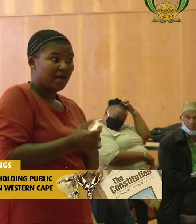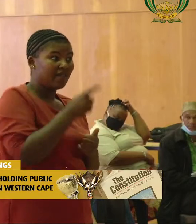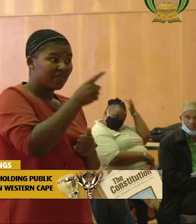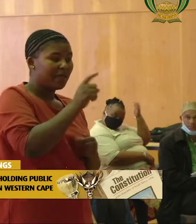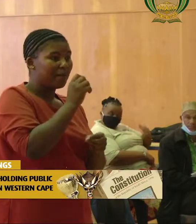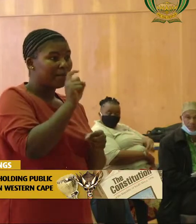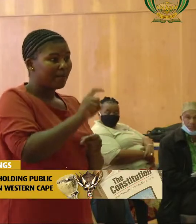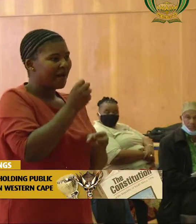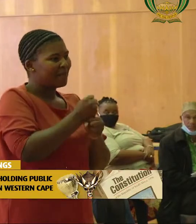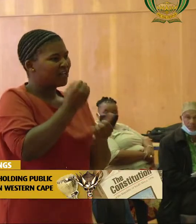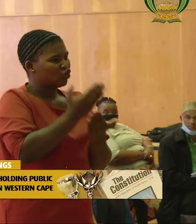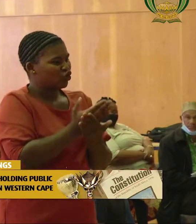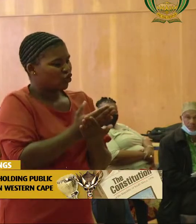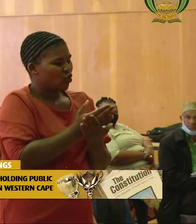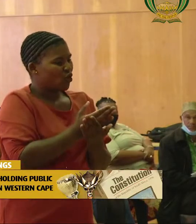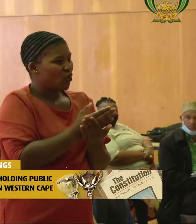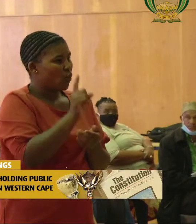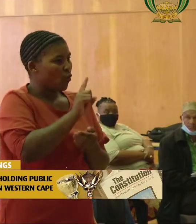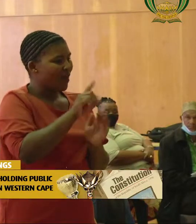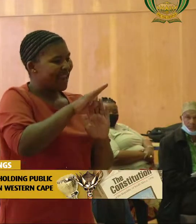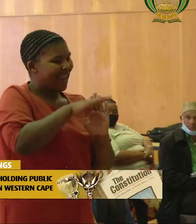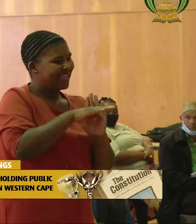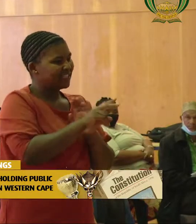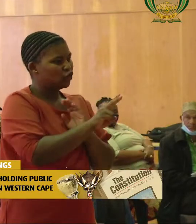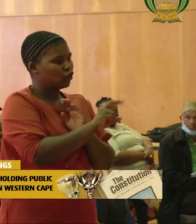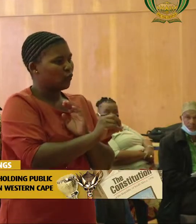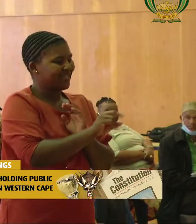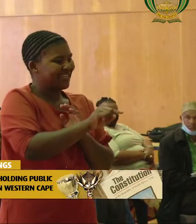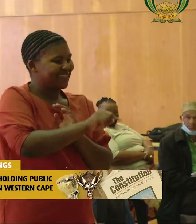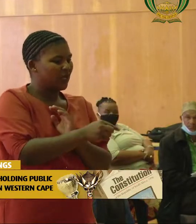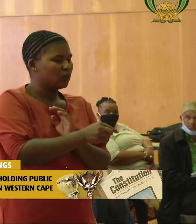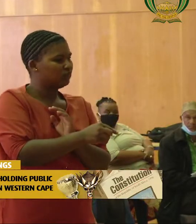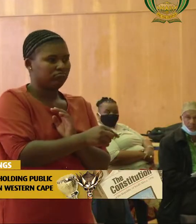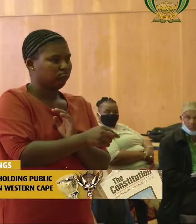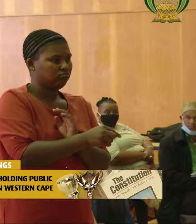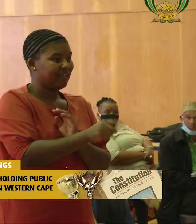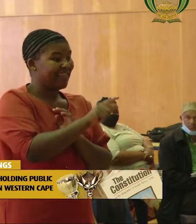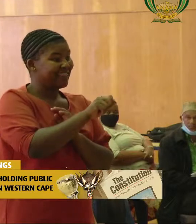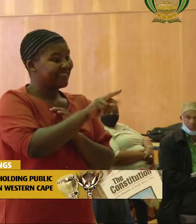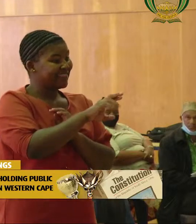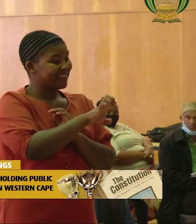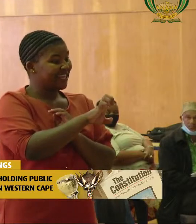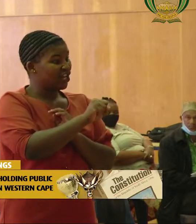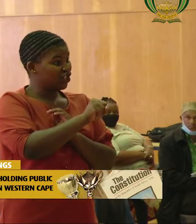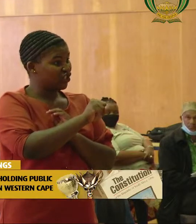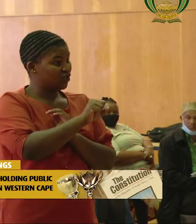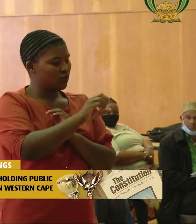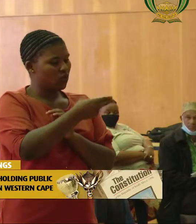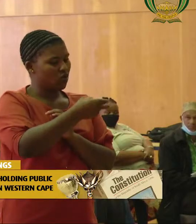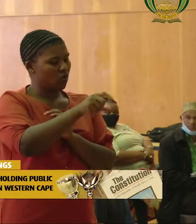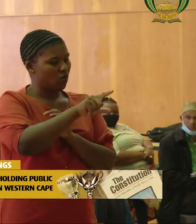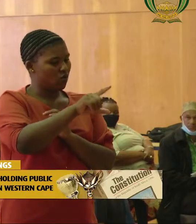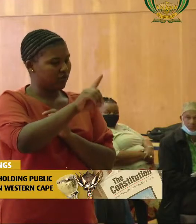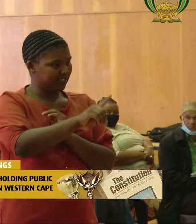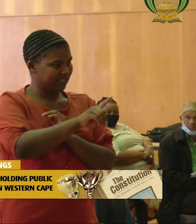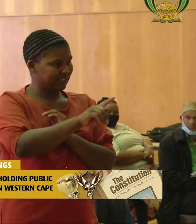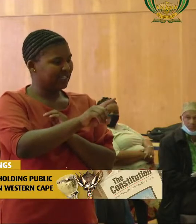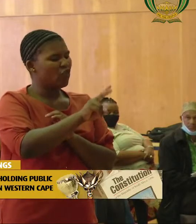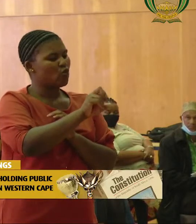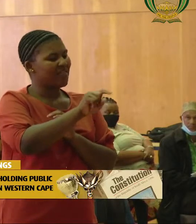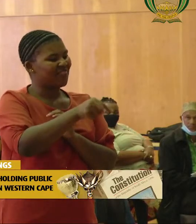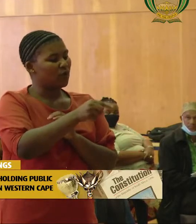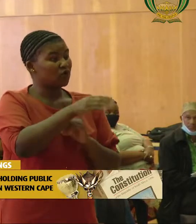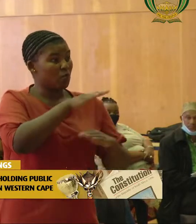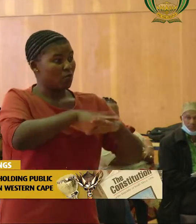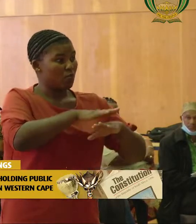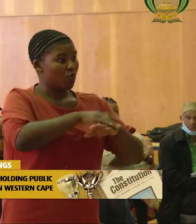threshold in terms of the nomination must not be lesser than 20,000. And the IEC must be able to verify those voters. And we argue